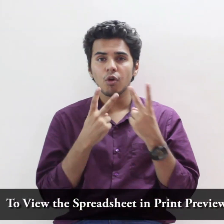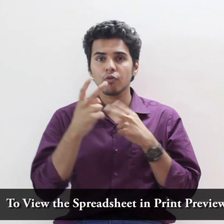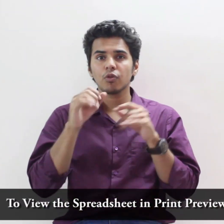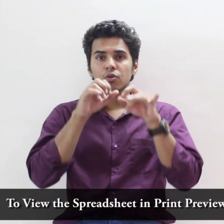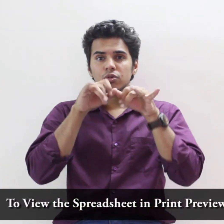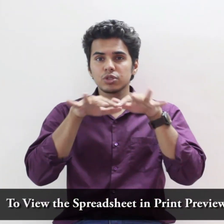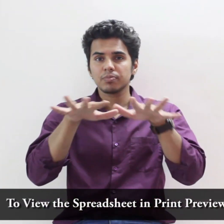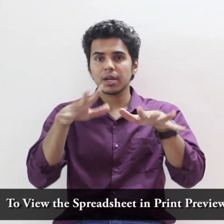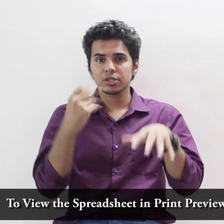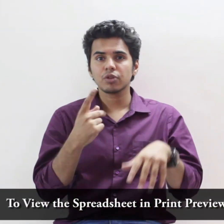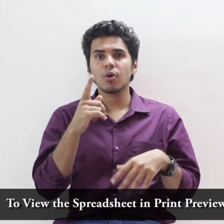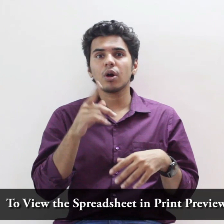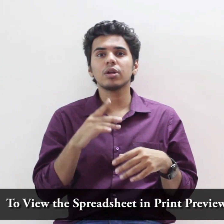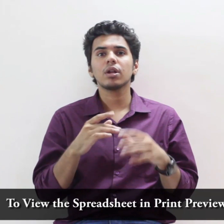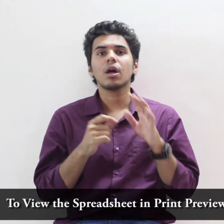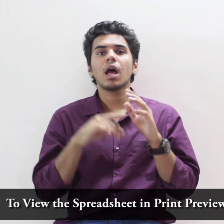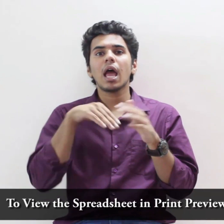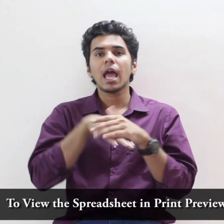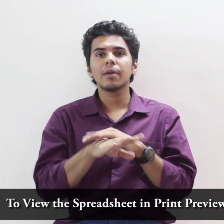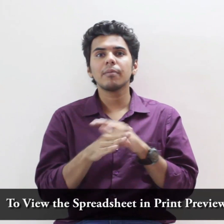To view the spreadsheet in Print Preview.